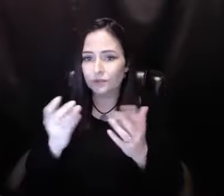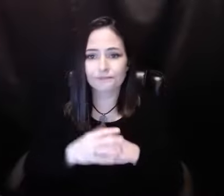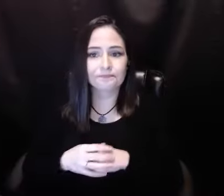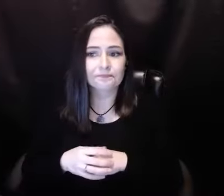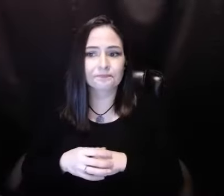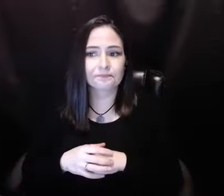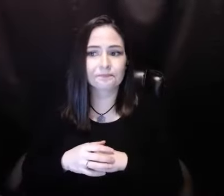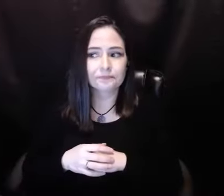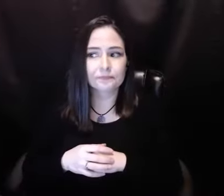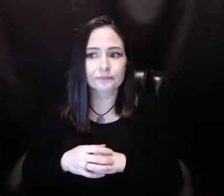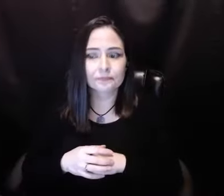Don't talk to my